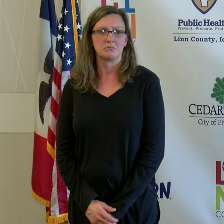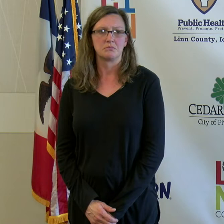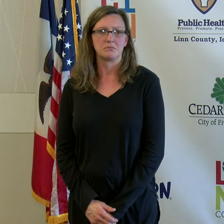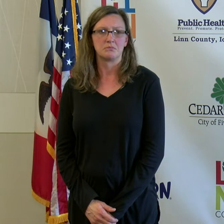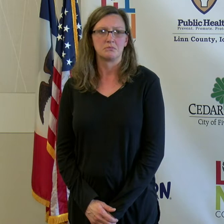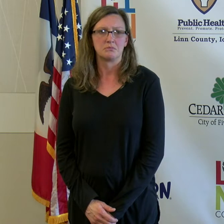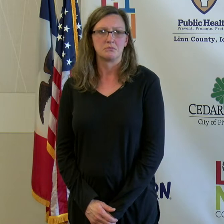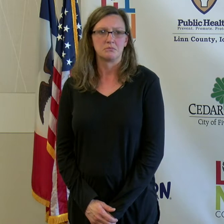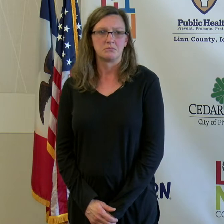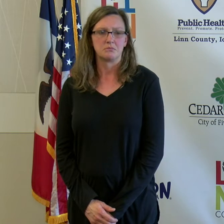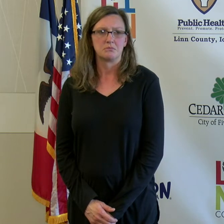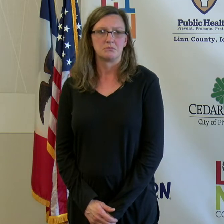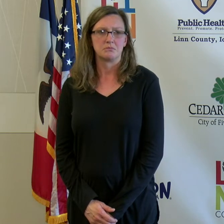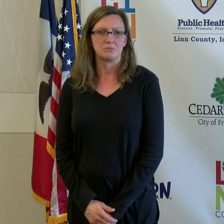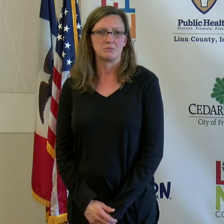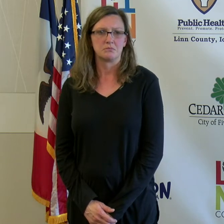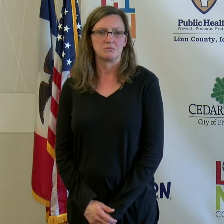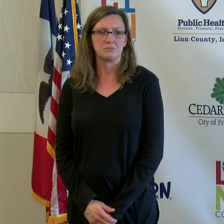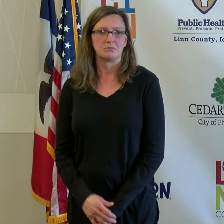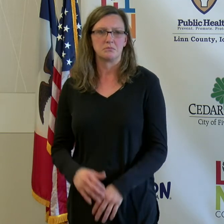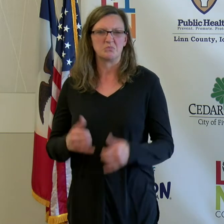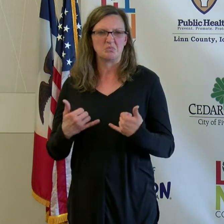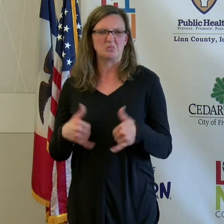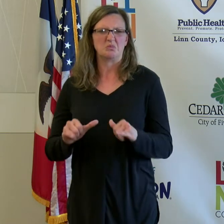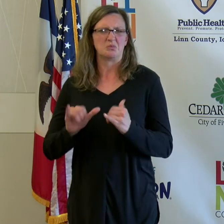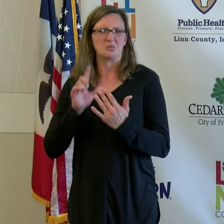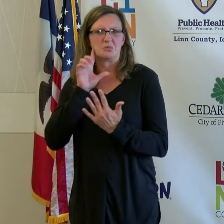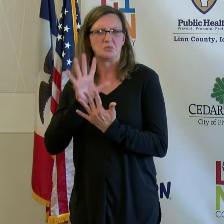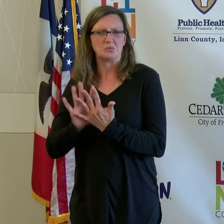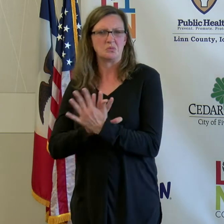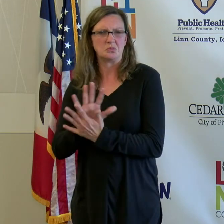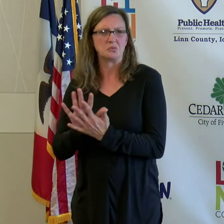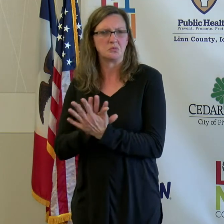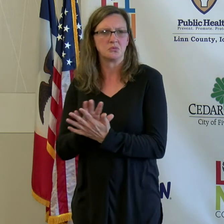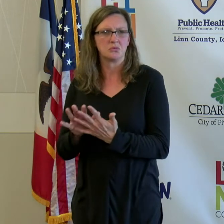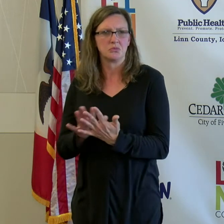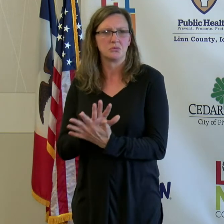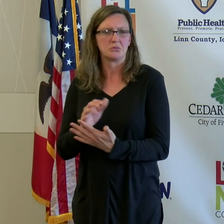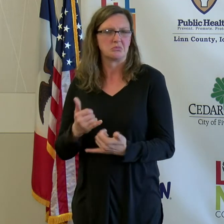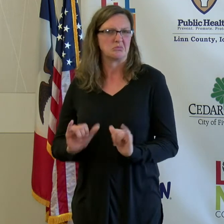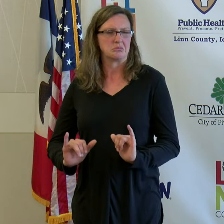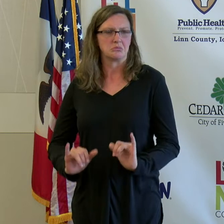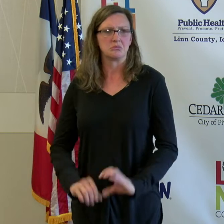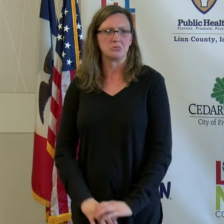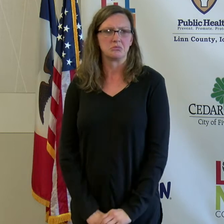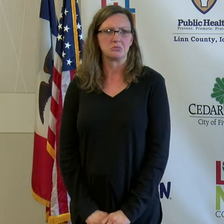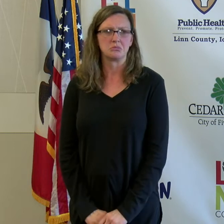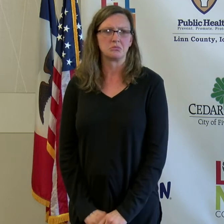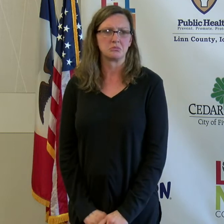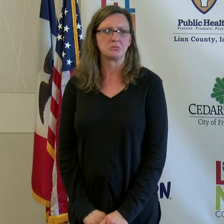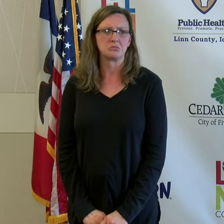how people who or maybe immunocompromised. You're muted right now.